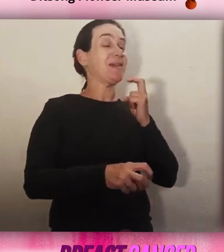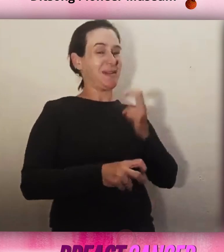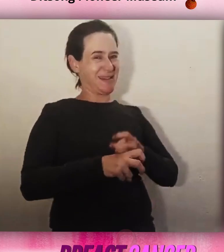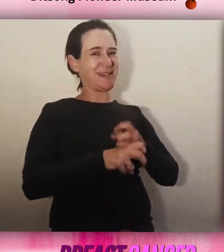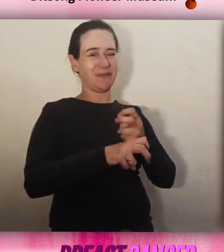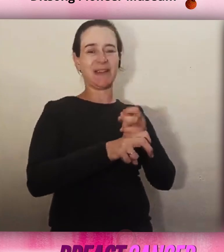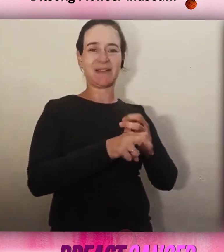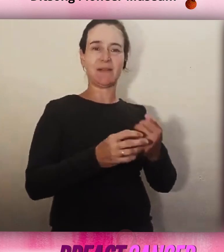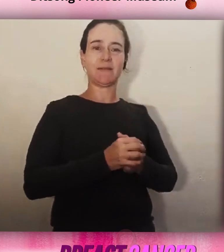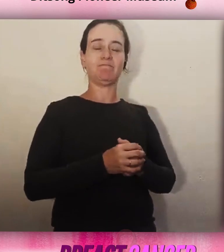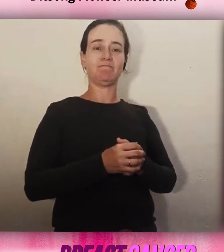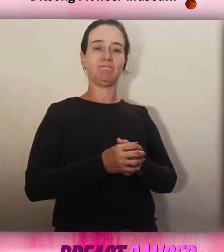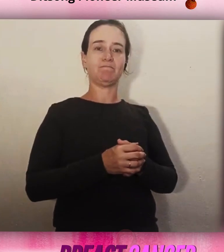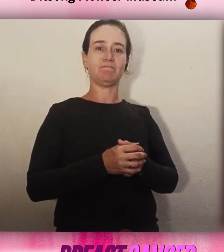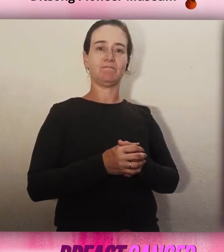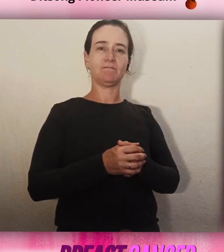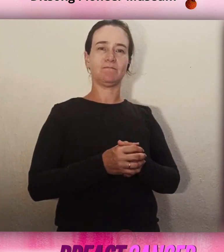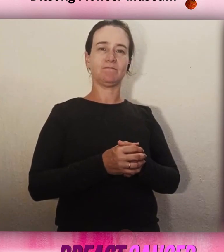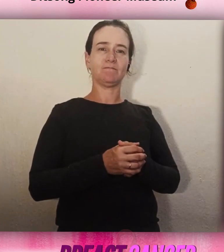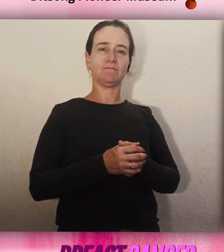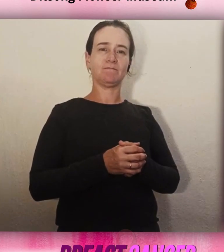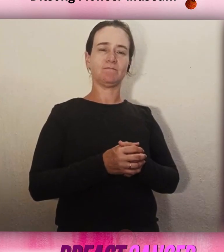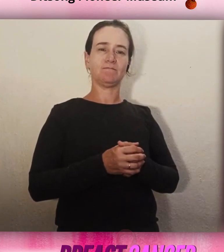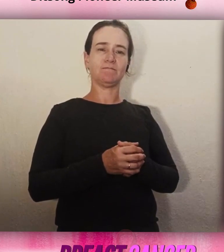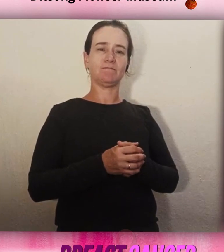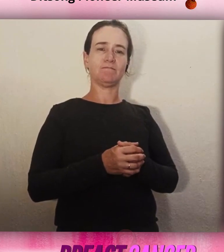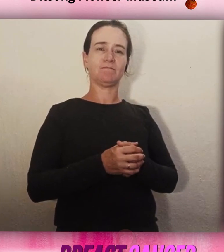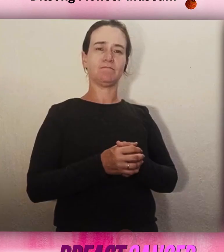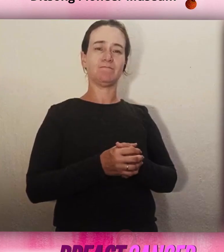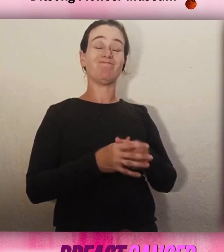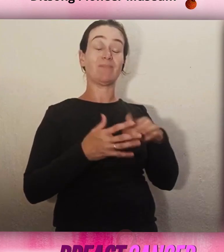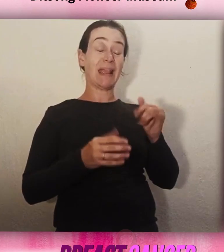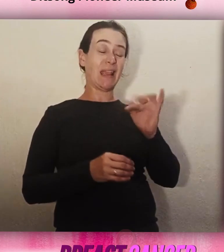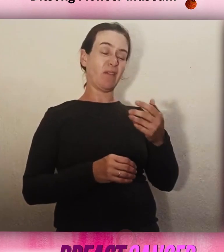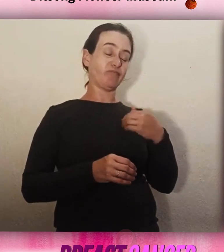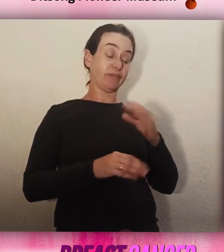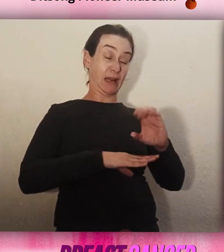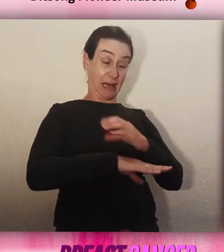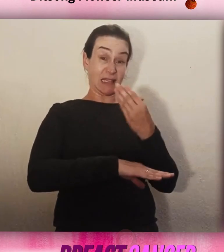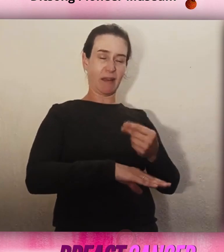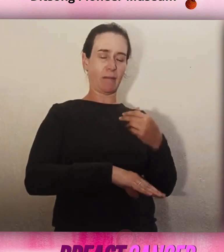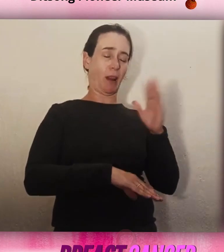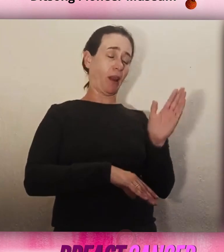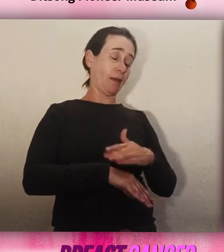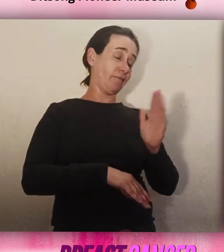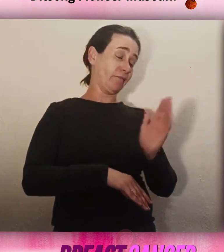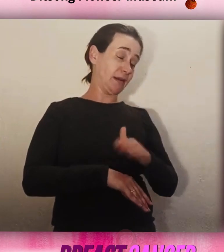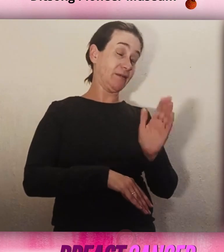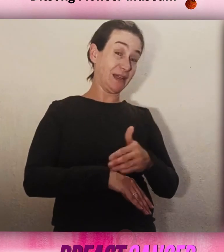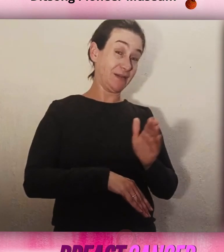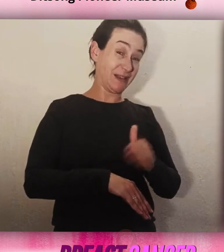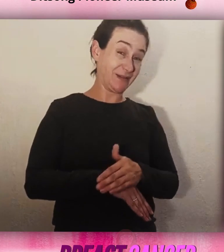it is to eat. Because we all know, or maybe we all don't know, Yeah. the longer you wait